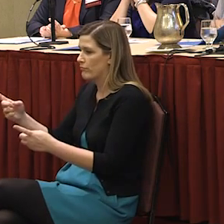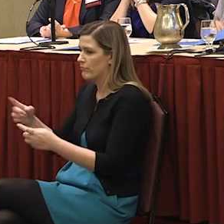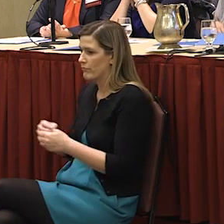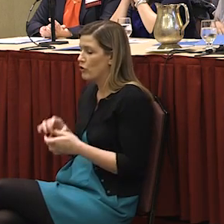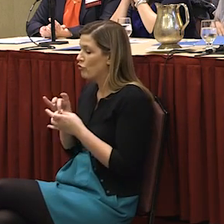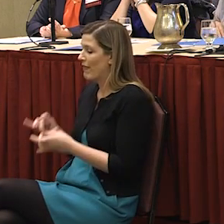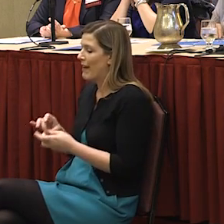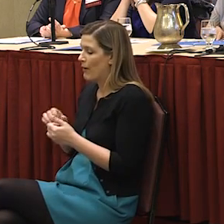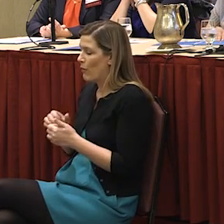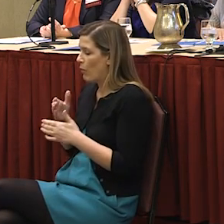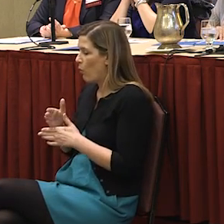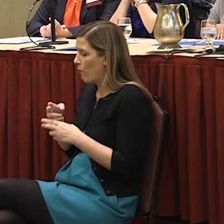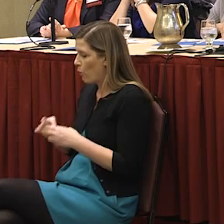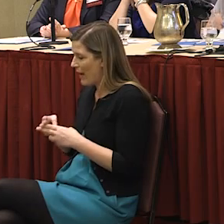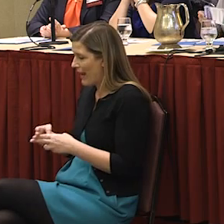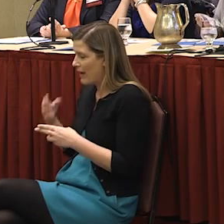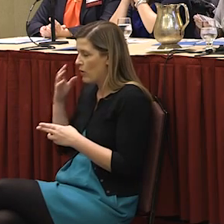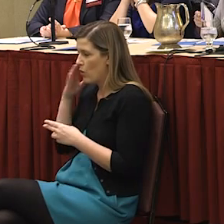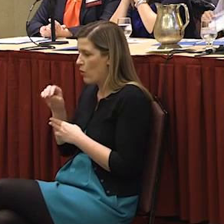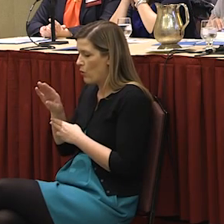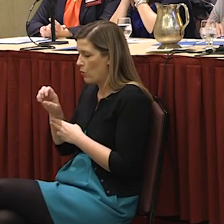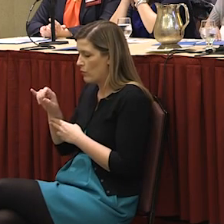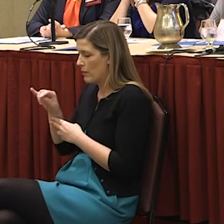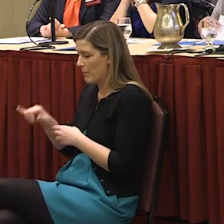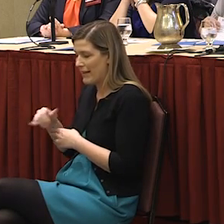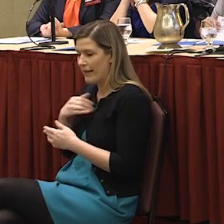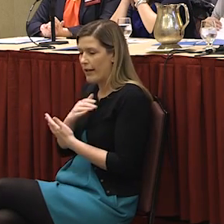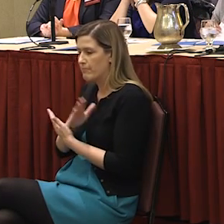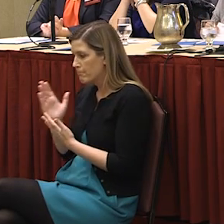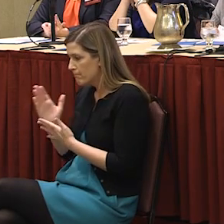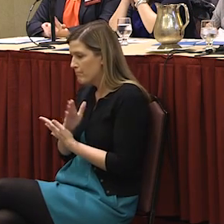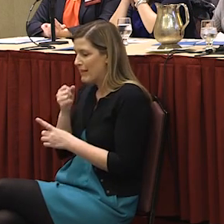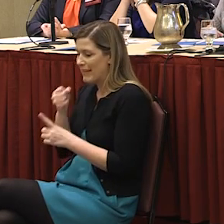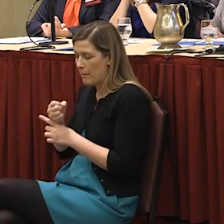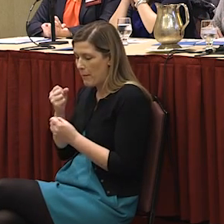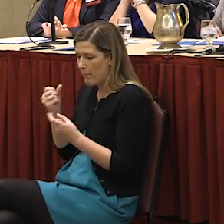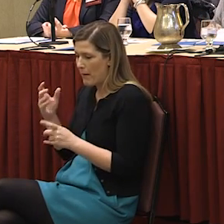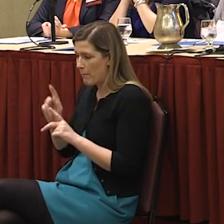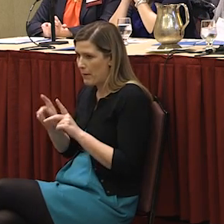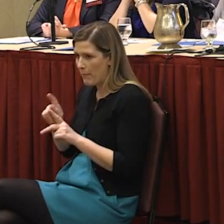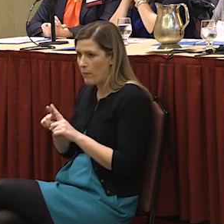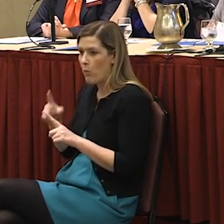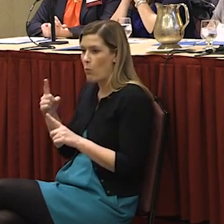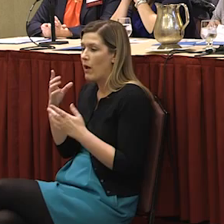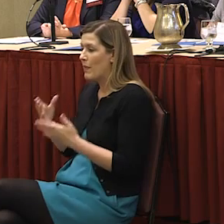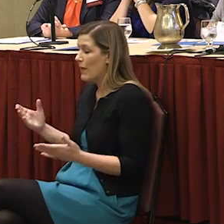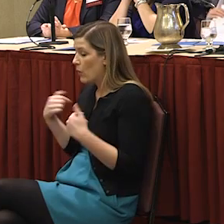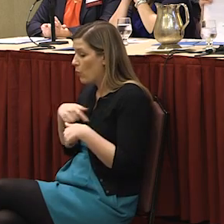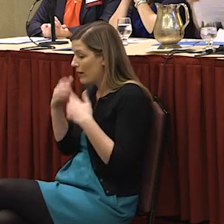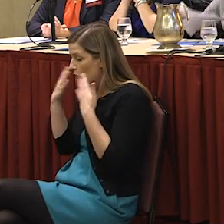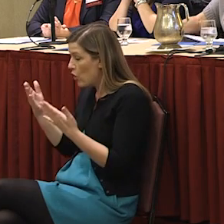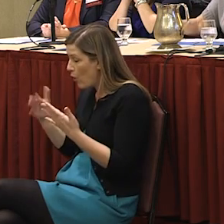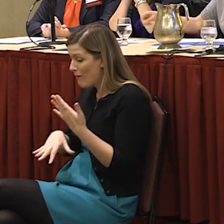to obesity, we know that obesity is definitely a wide range. It's impacted many, many people. But one of the things that we didn't know and